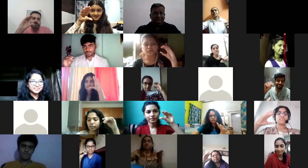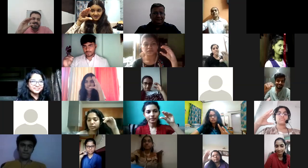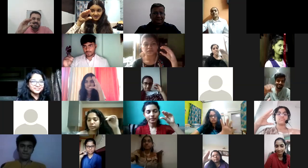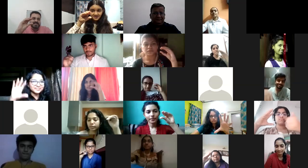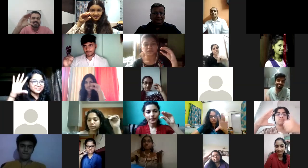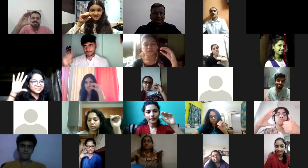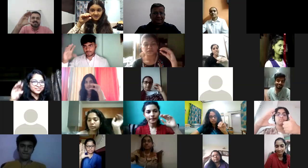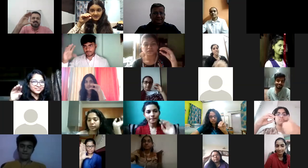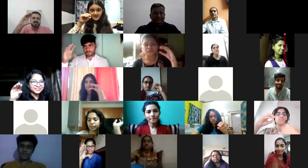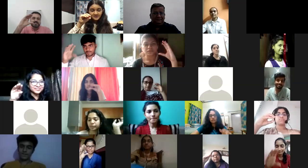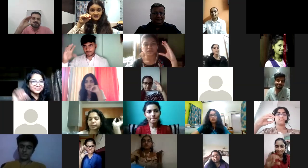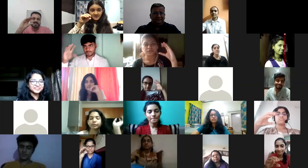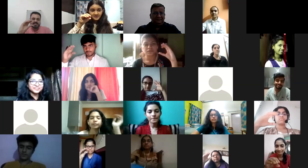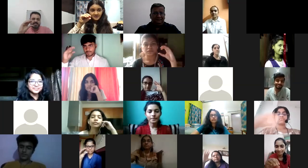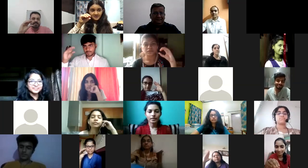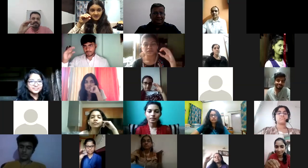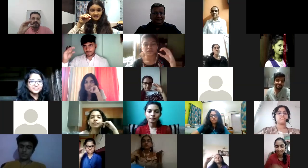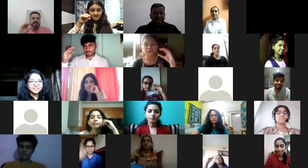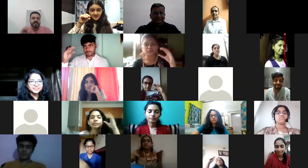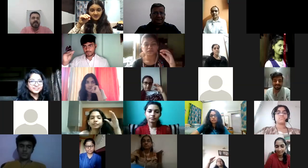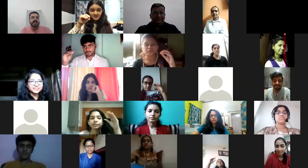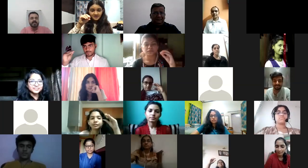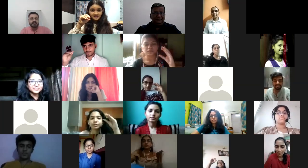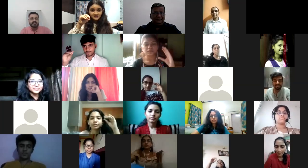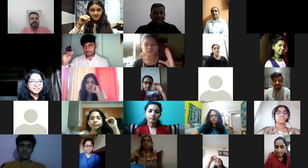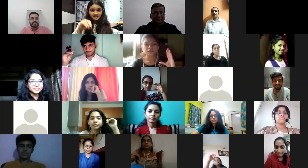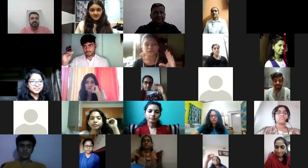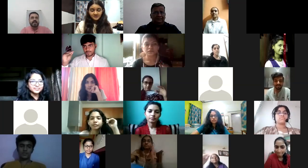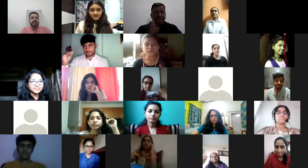it. It's evening. And night. Raat.